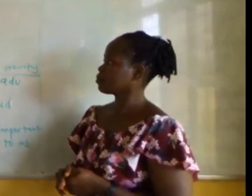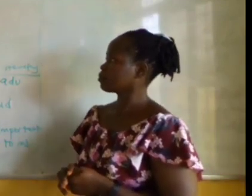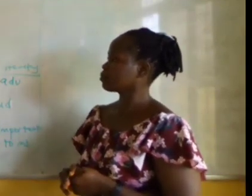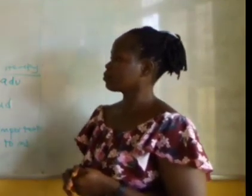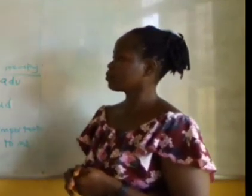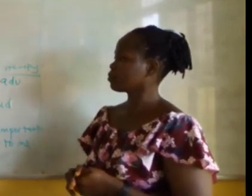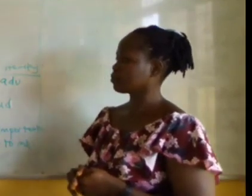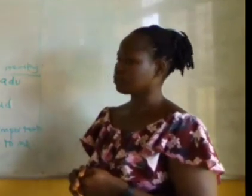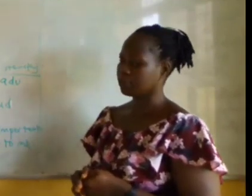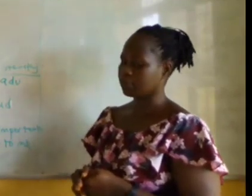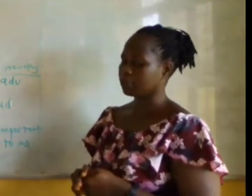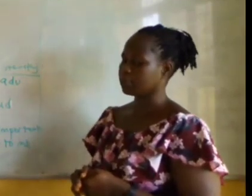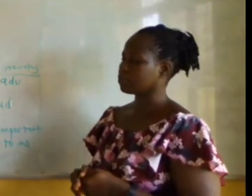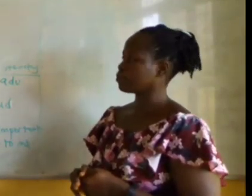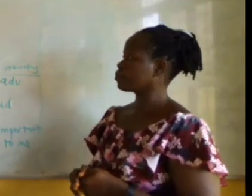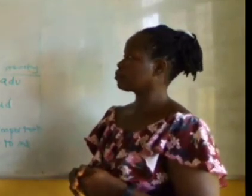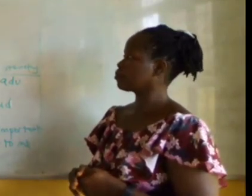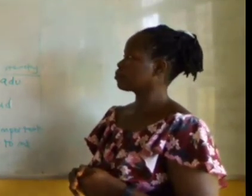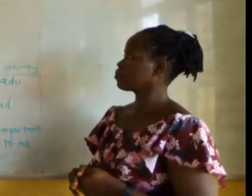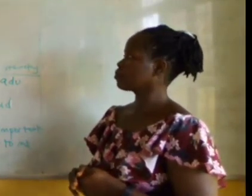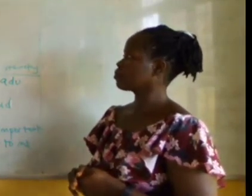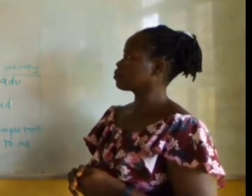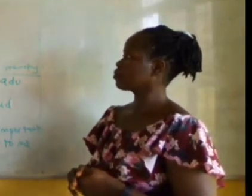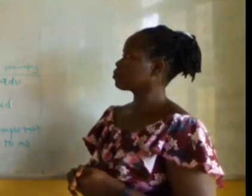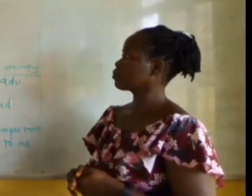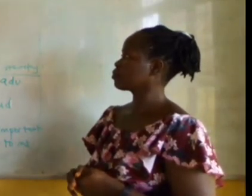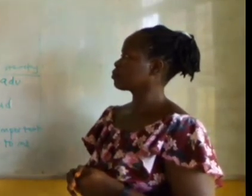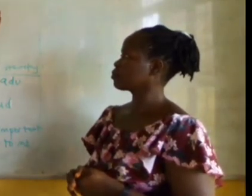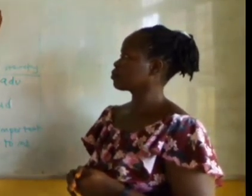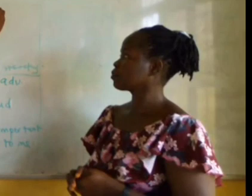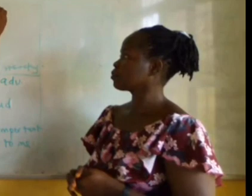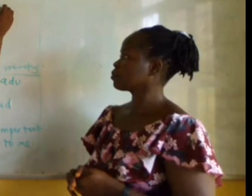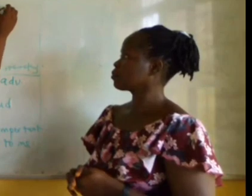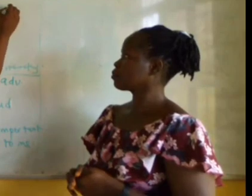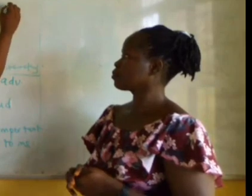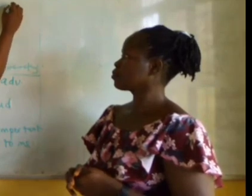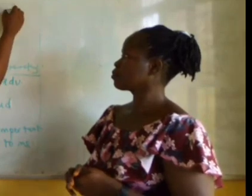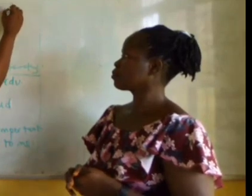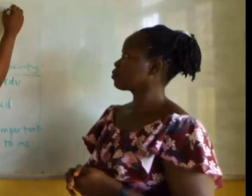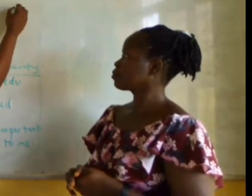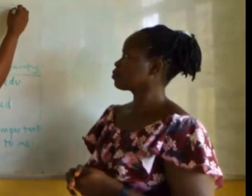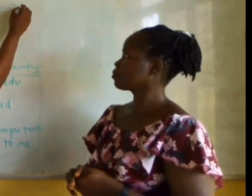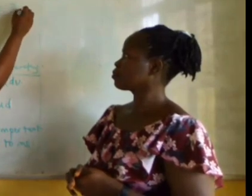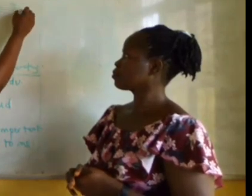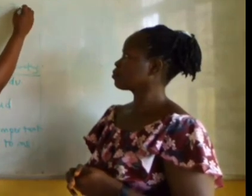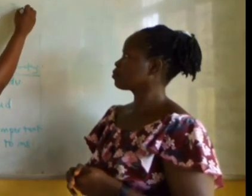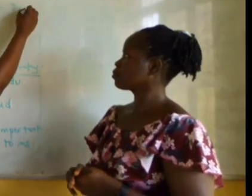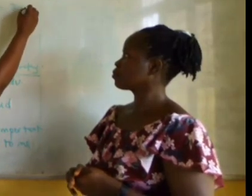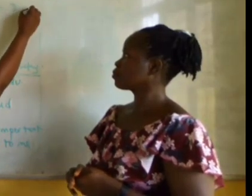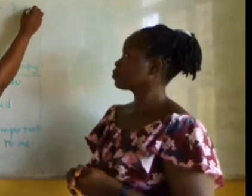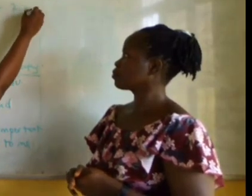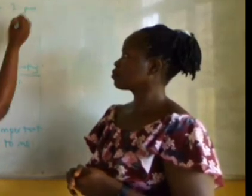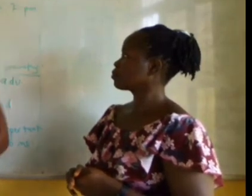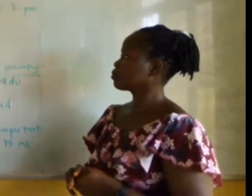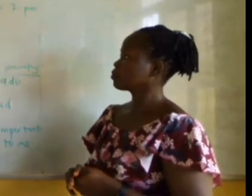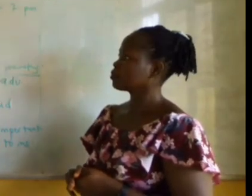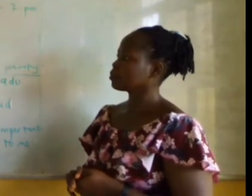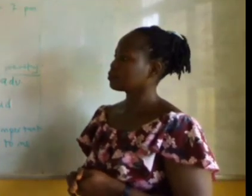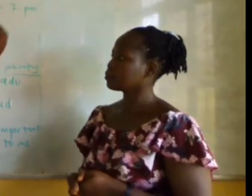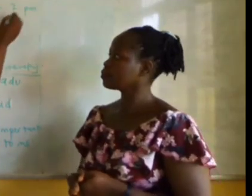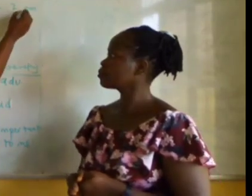I never eat after 7